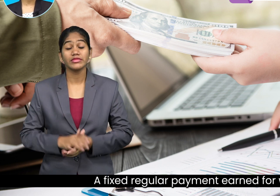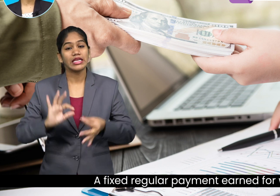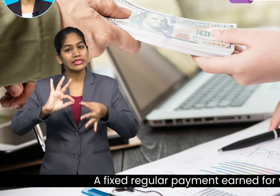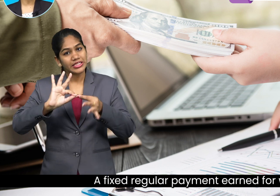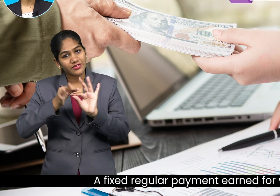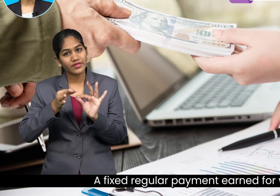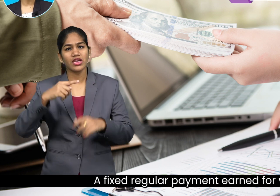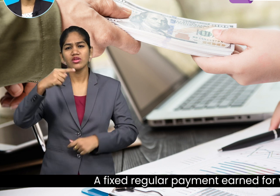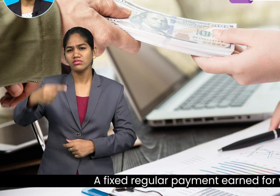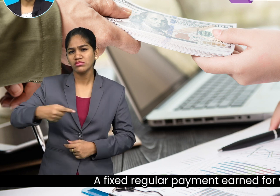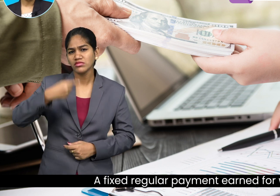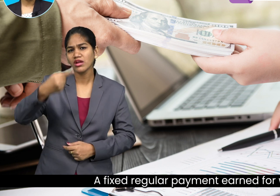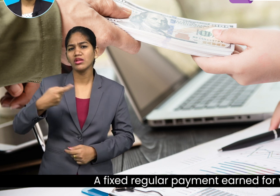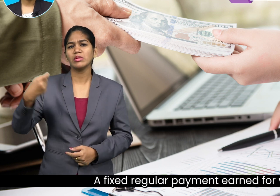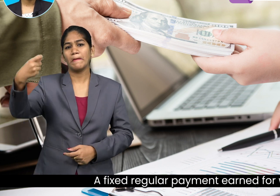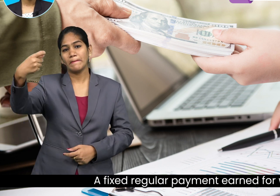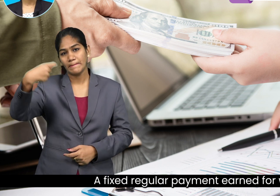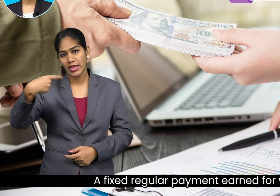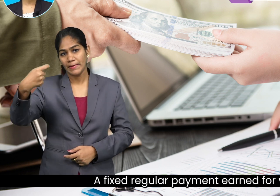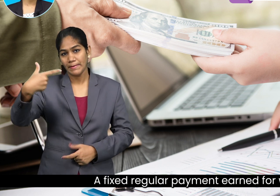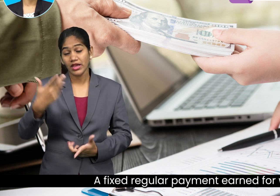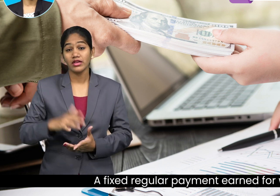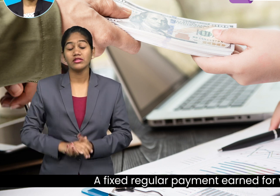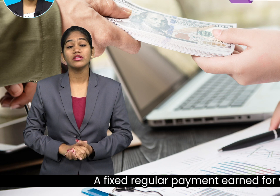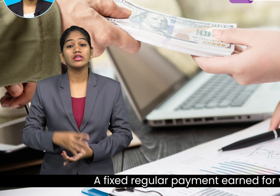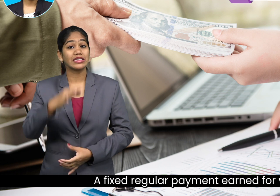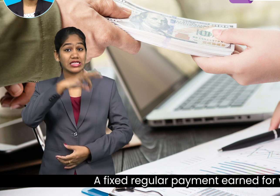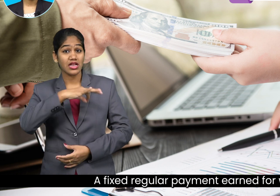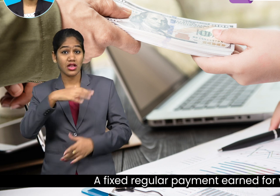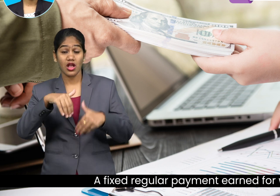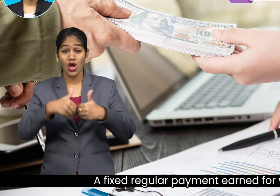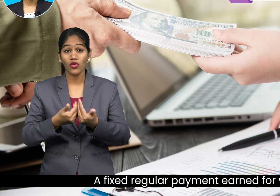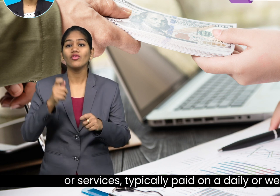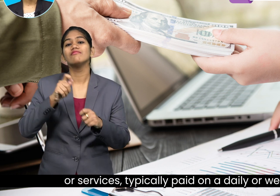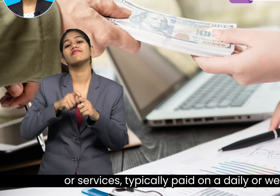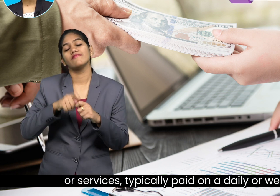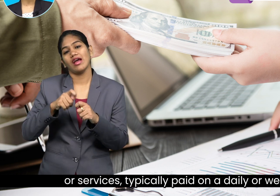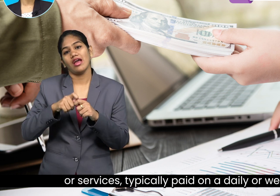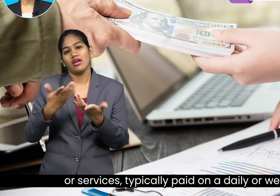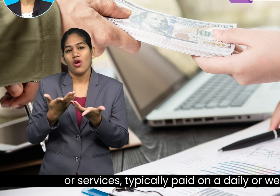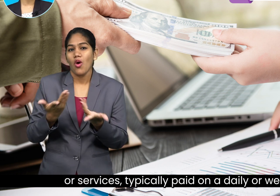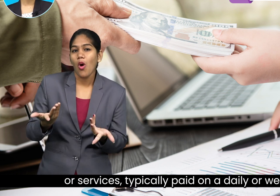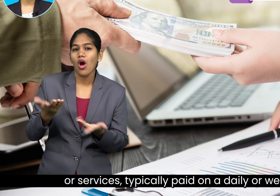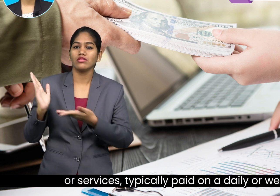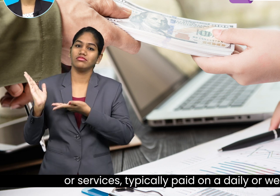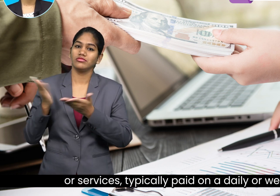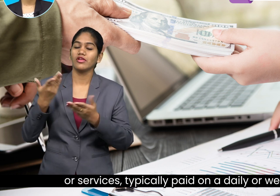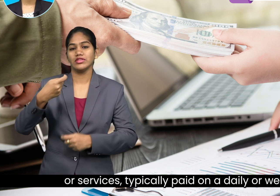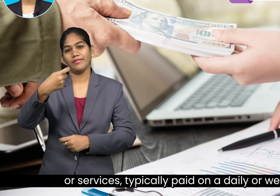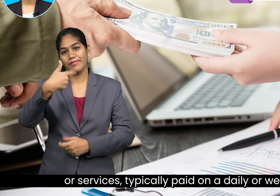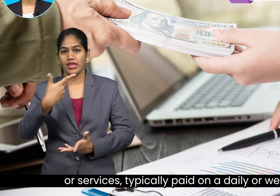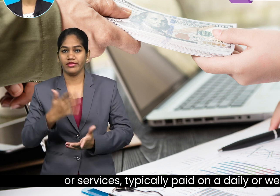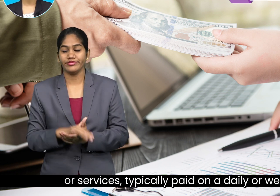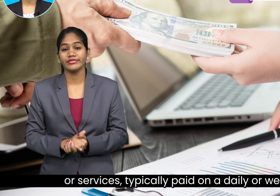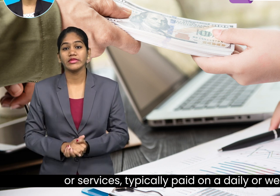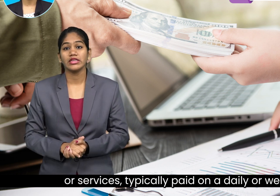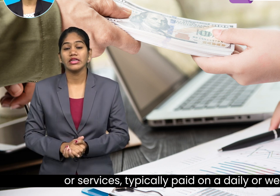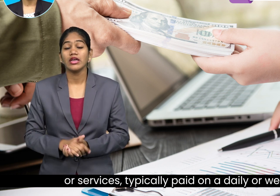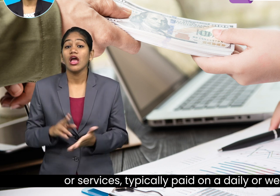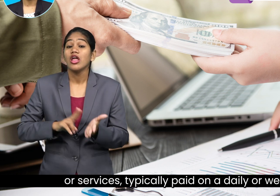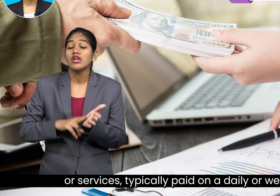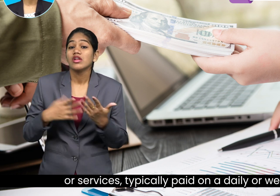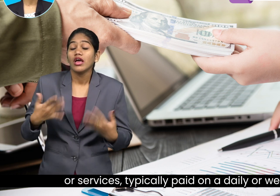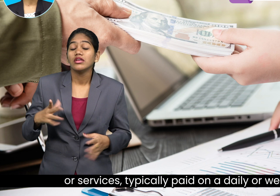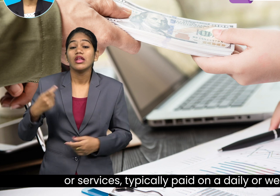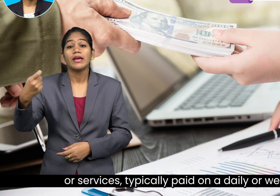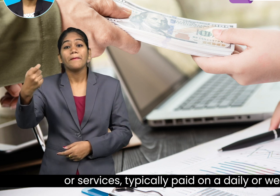A fixed regular payment earned for work or services, typically paid